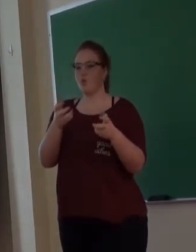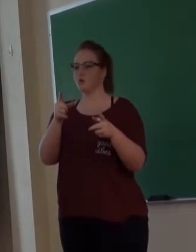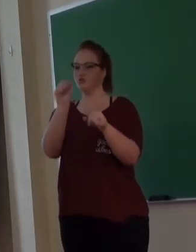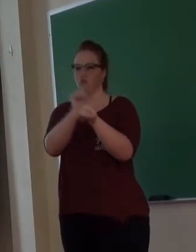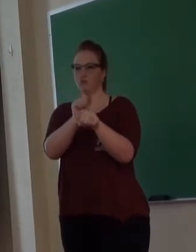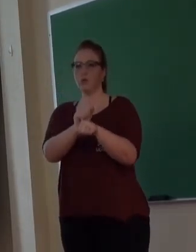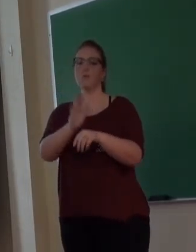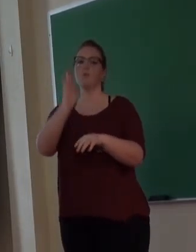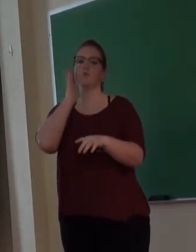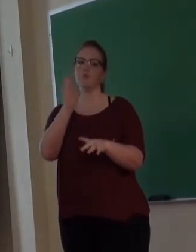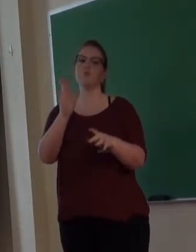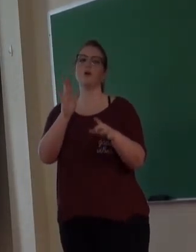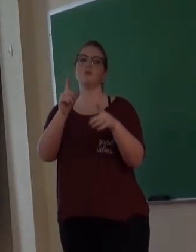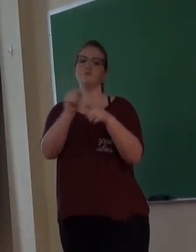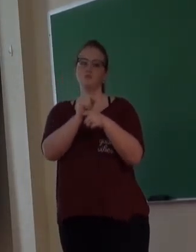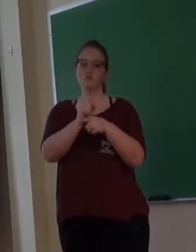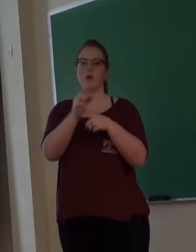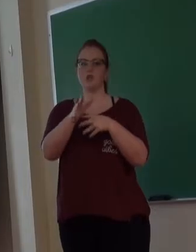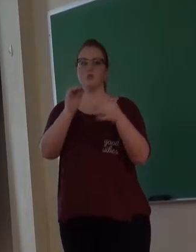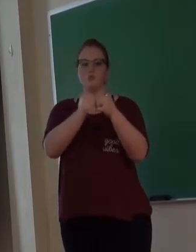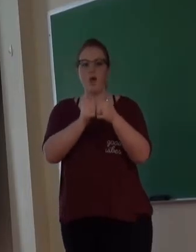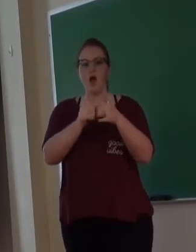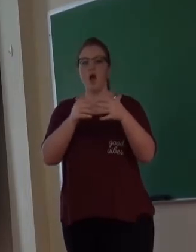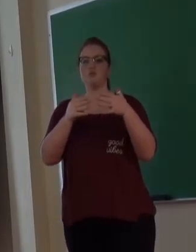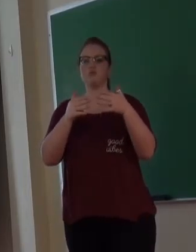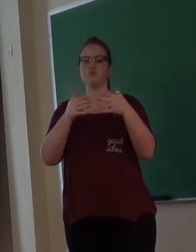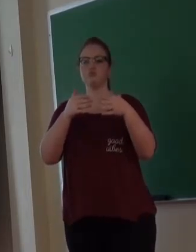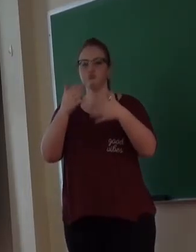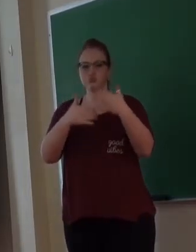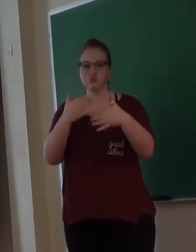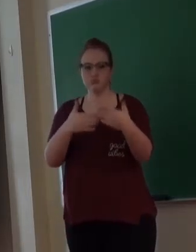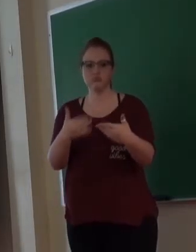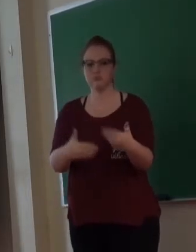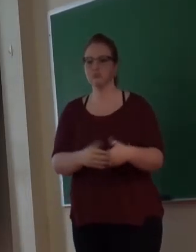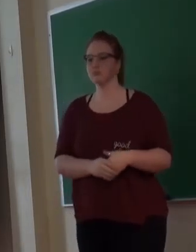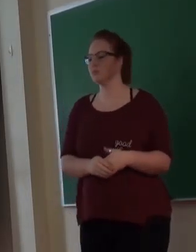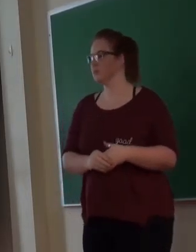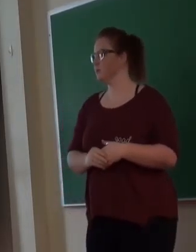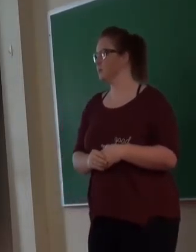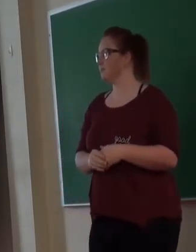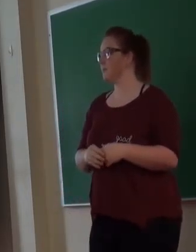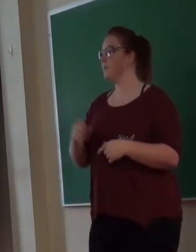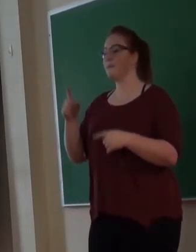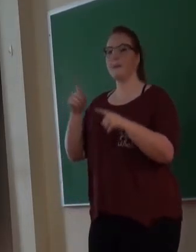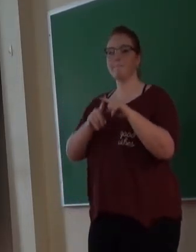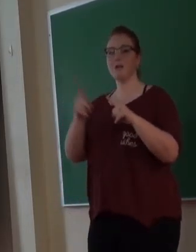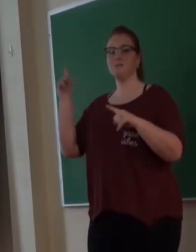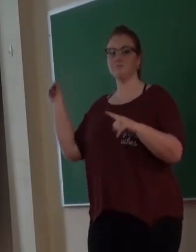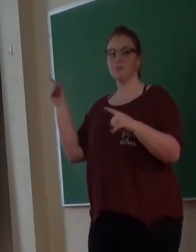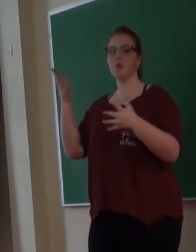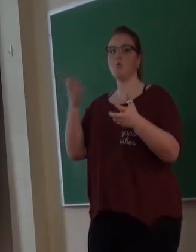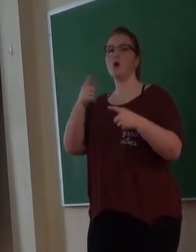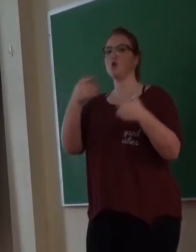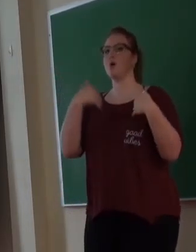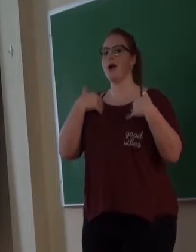train you or teach you how to do it themselves. These are the things that they want you to come in with, okay? So these are the things that are